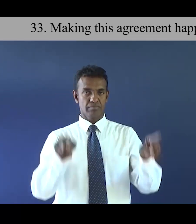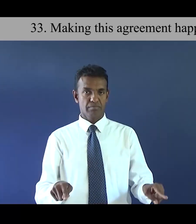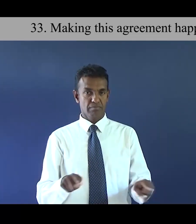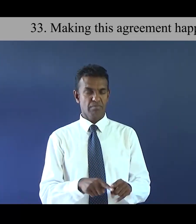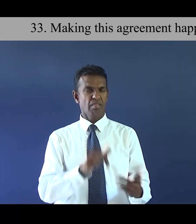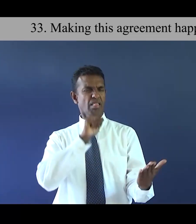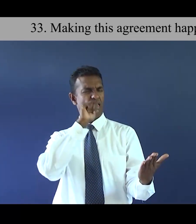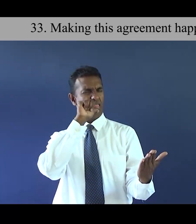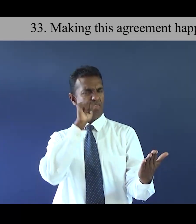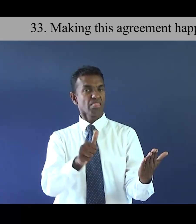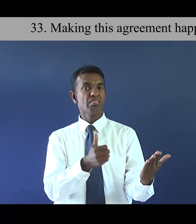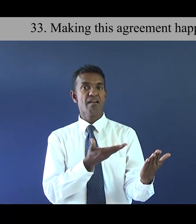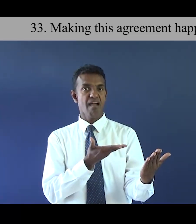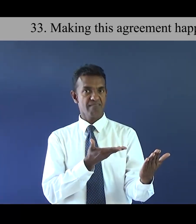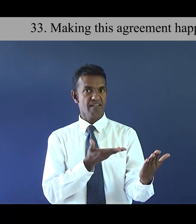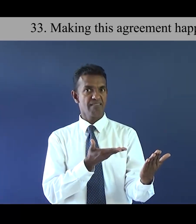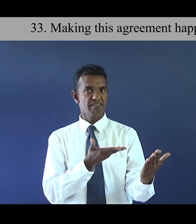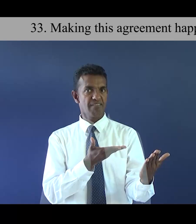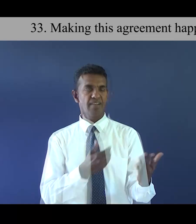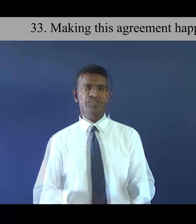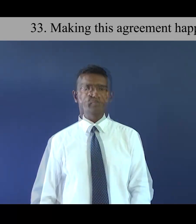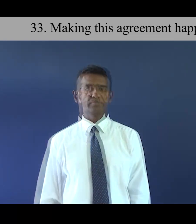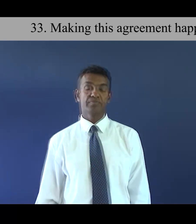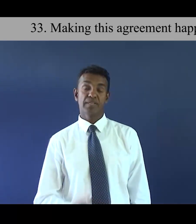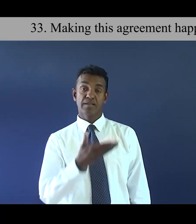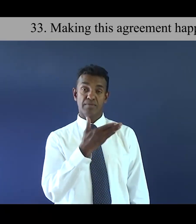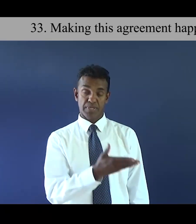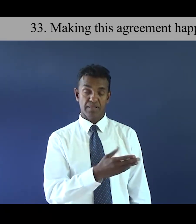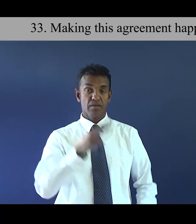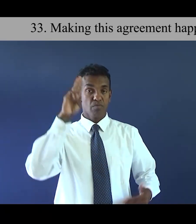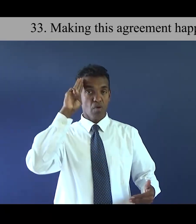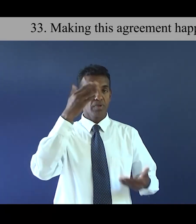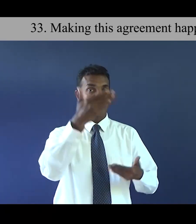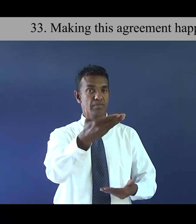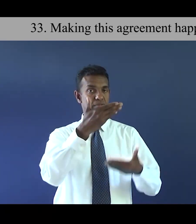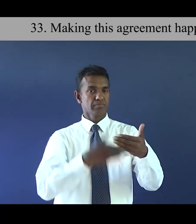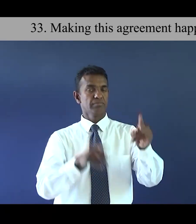Involve disabled people in looking at how well this happens.